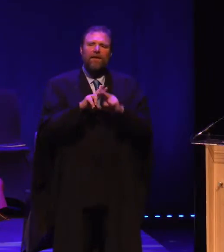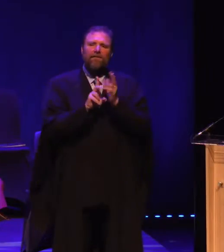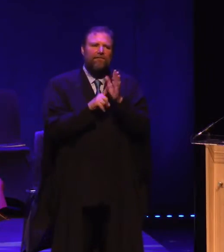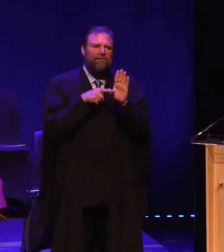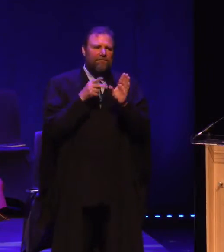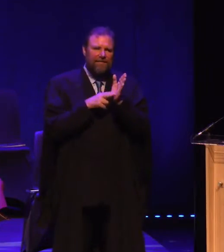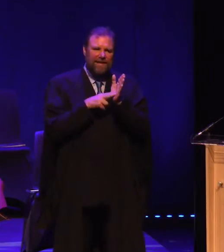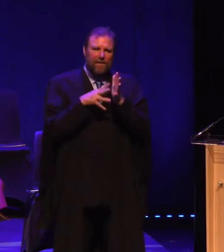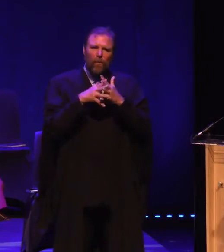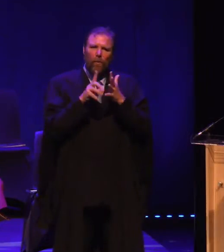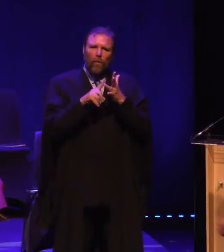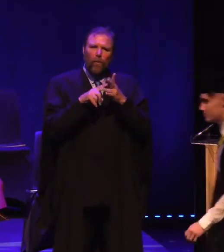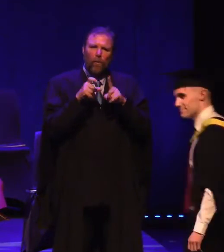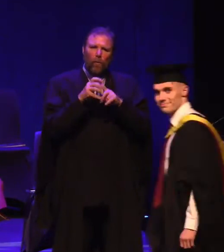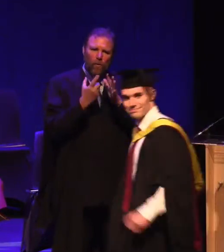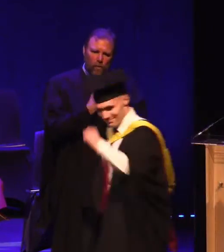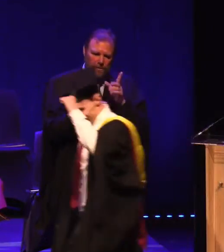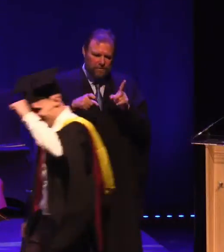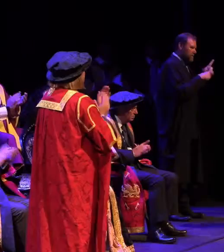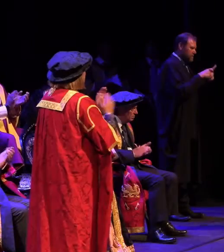Flynn Woodward.